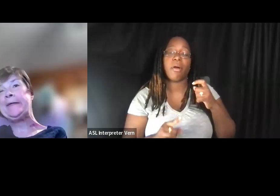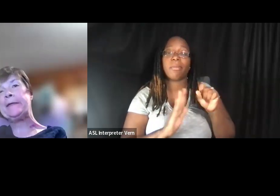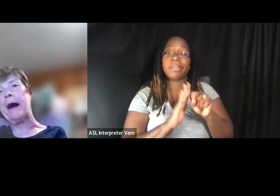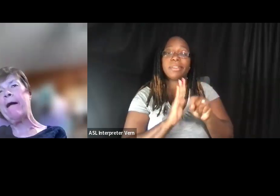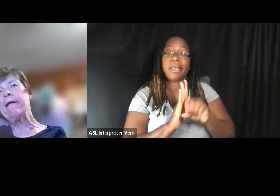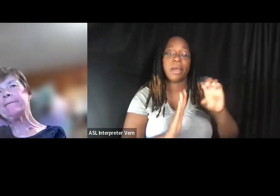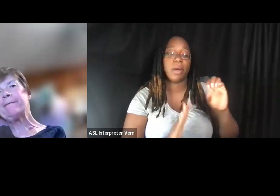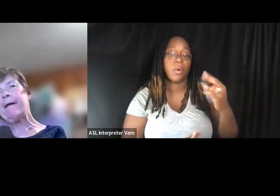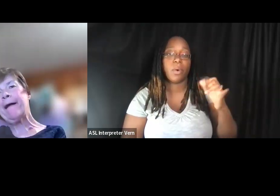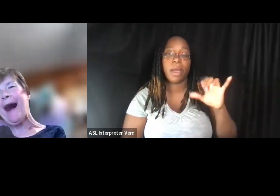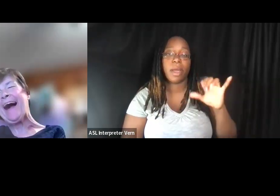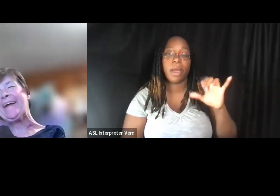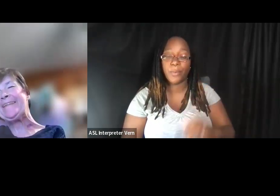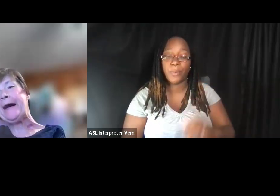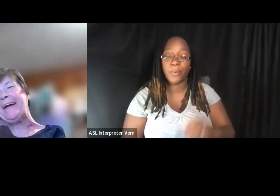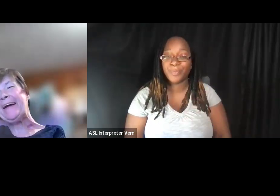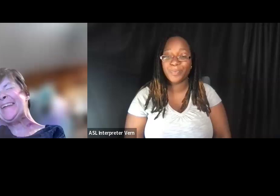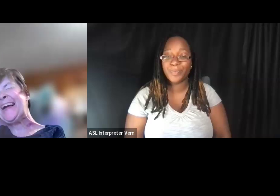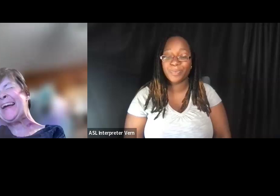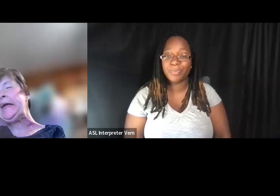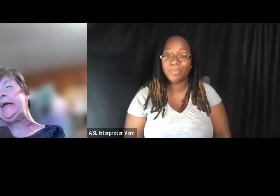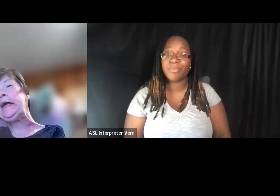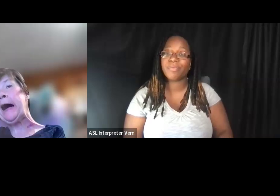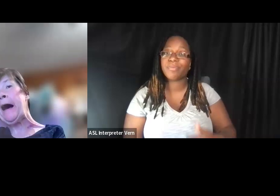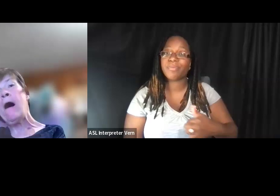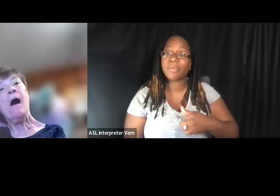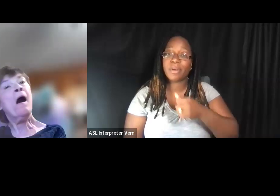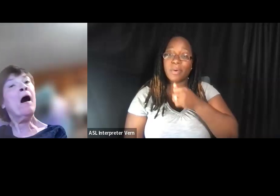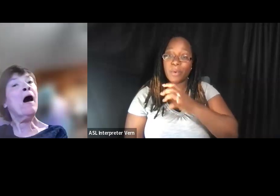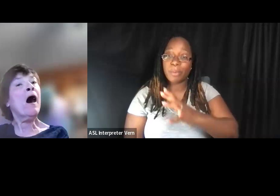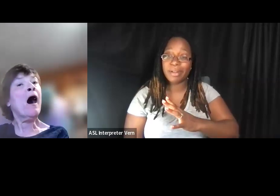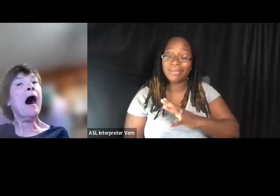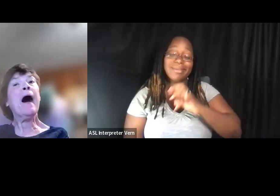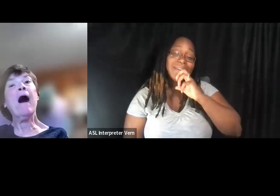65 years old, so I am an old lady.